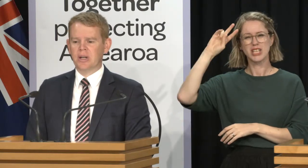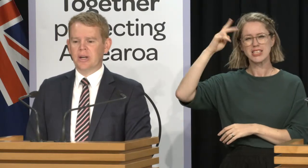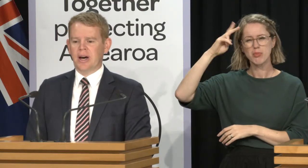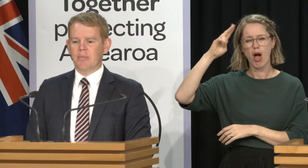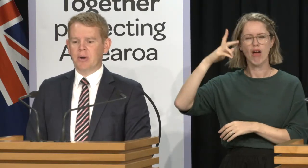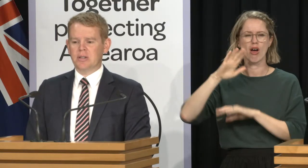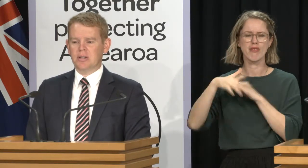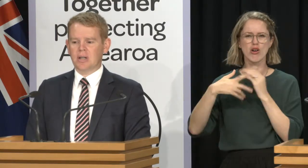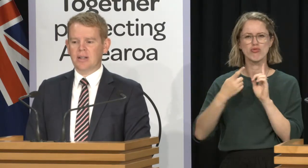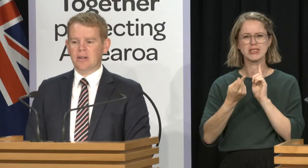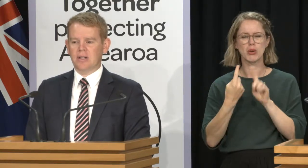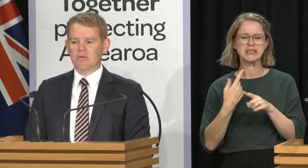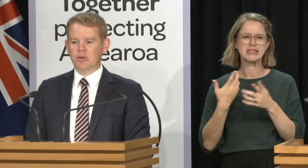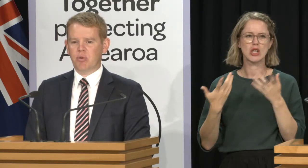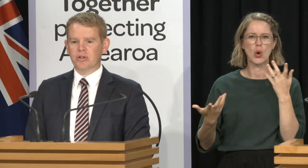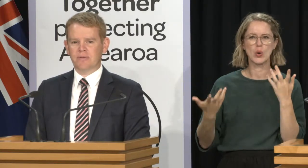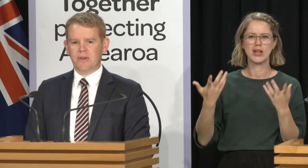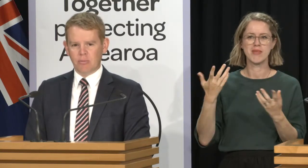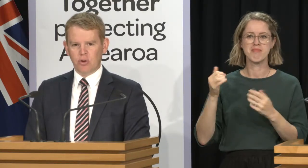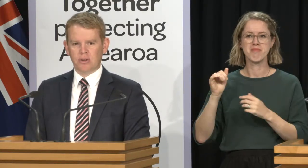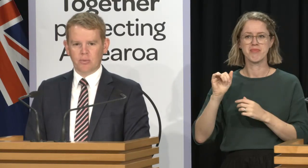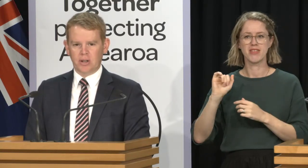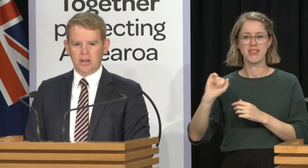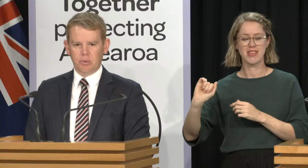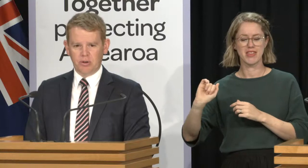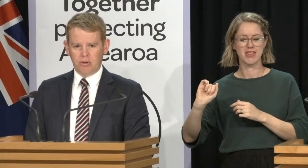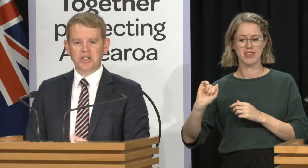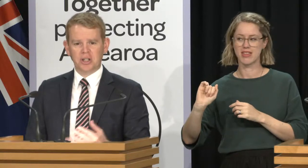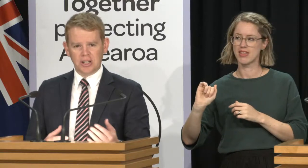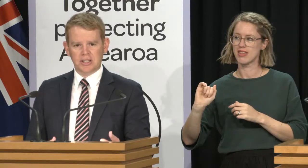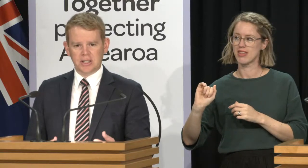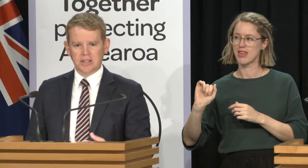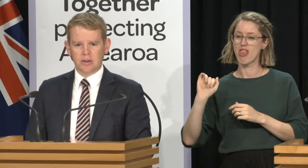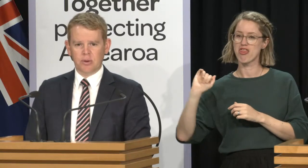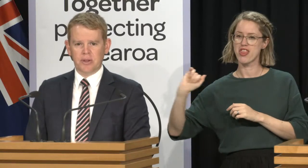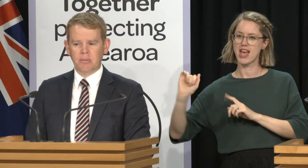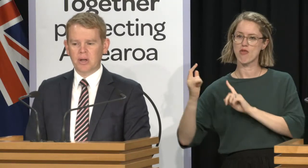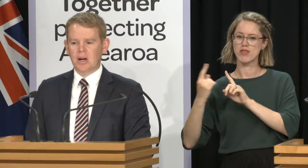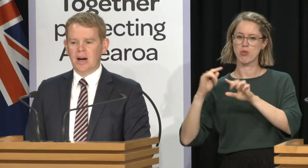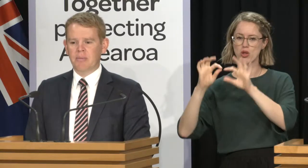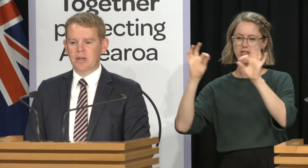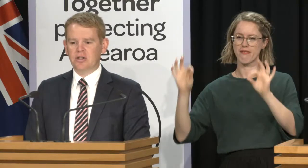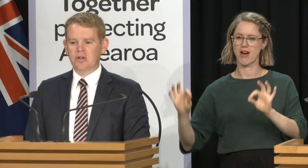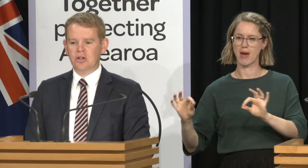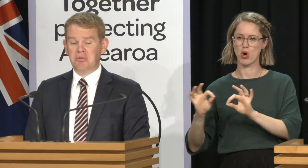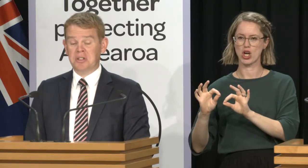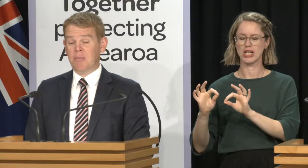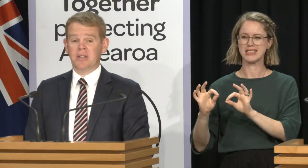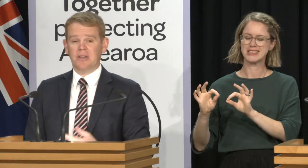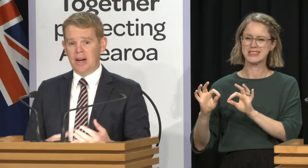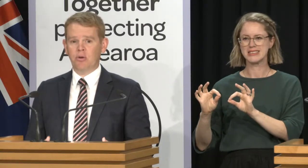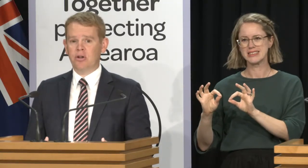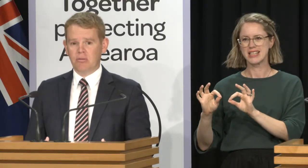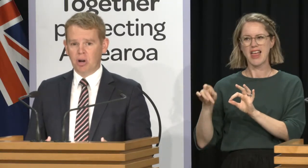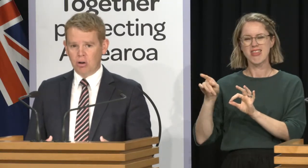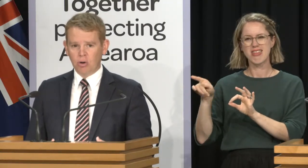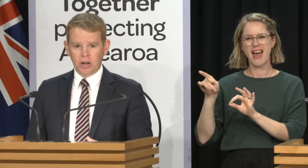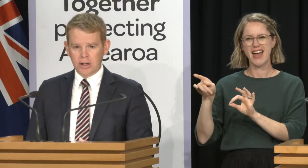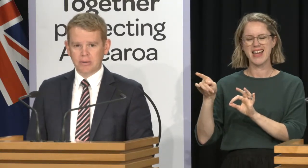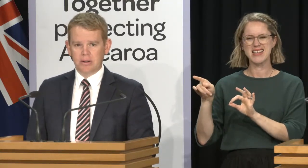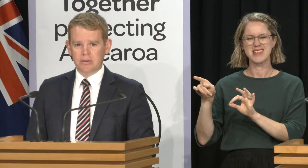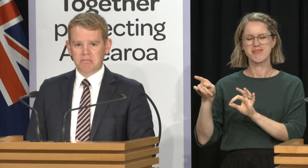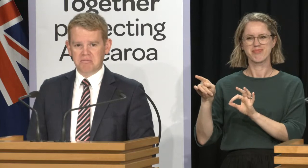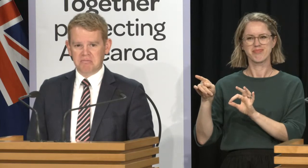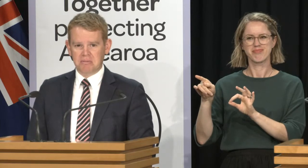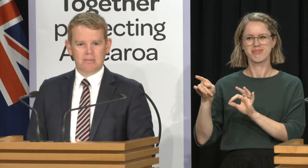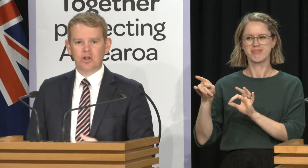response. It's clear that the response framework that we were originally discussing with them is something that they would no